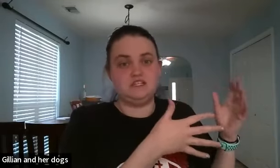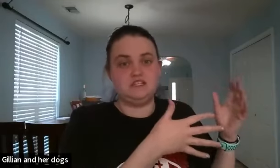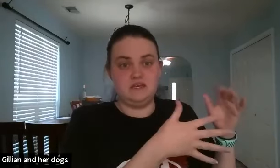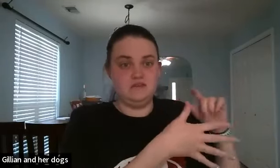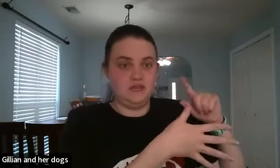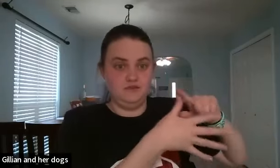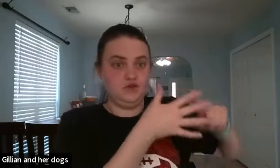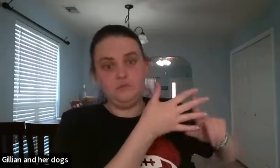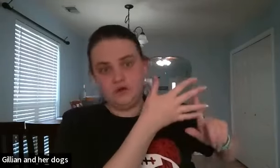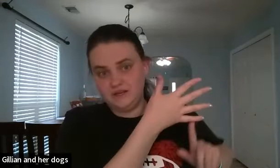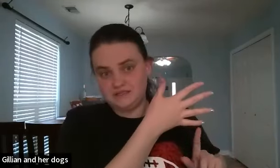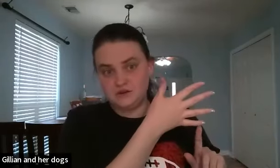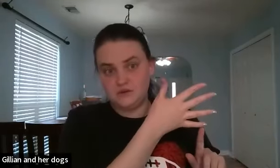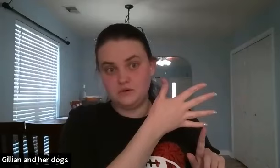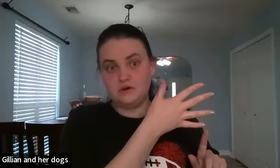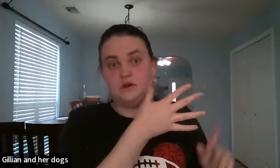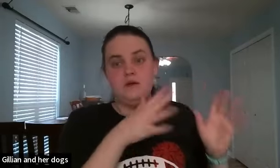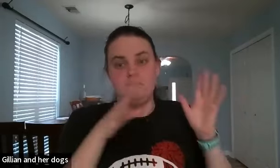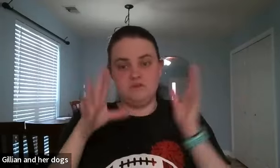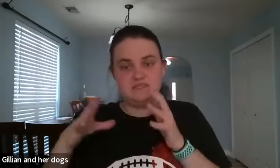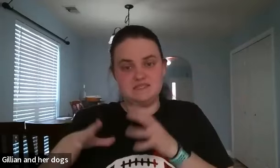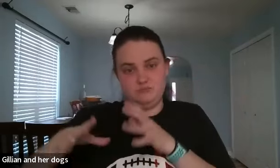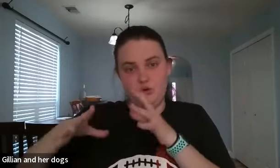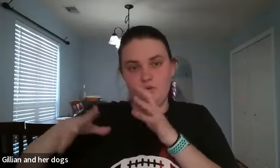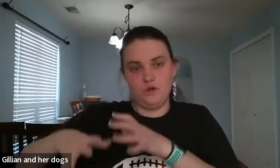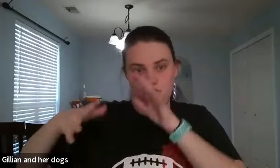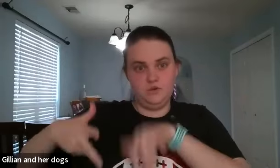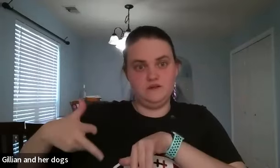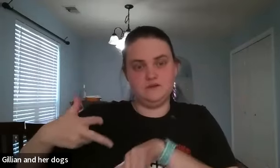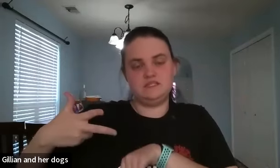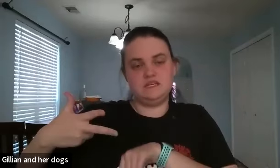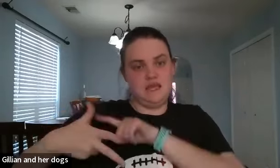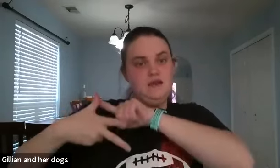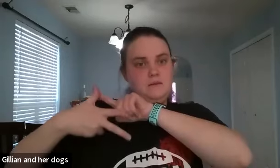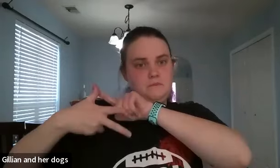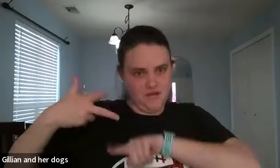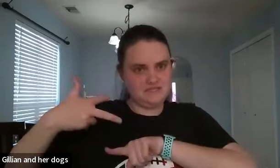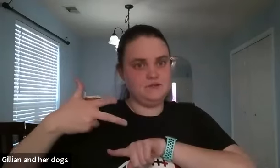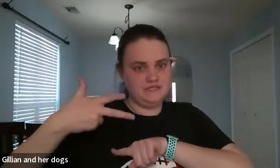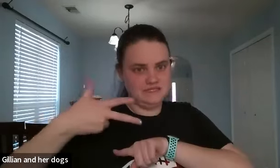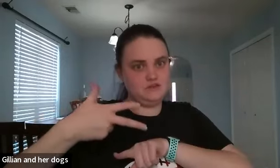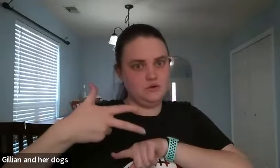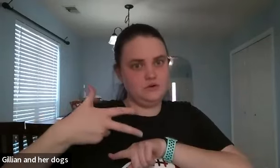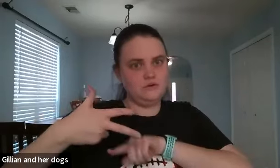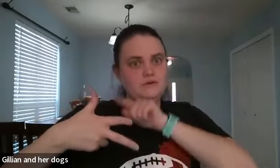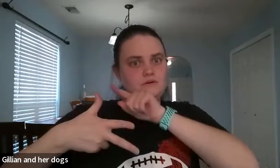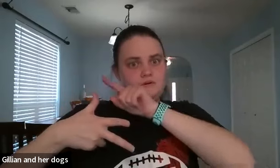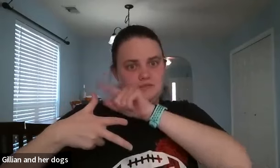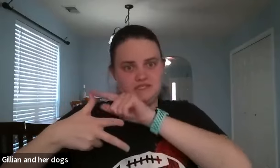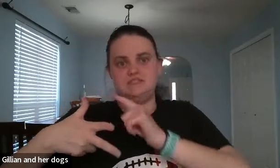an upsetting thing if you don't put them in necessarily order. But this is a point where you would, if you're saying my siblings, this is our order, my